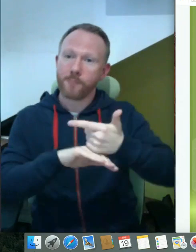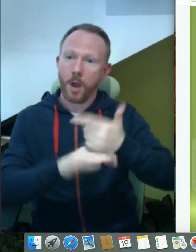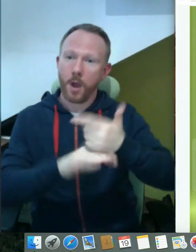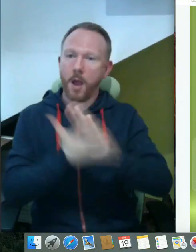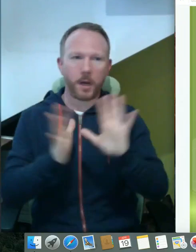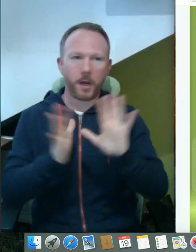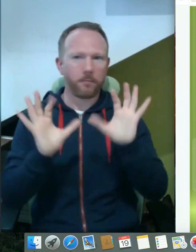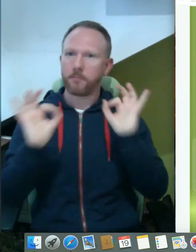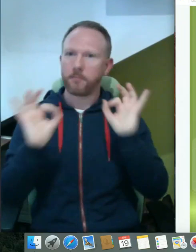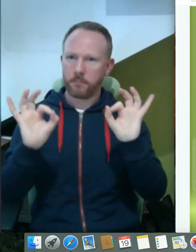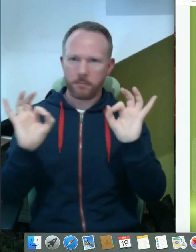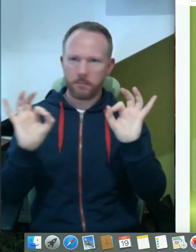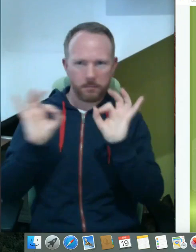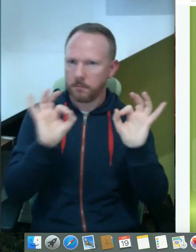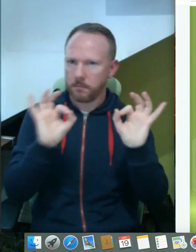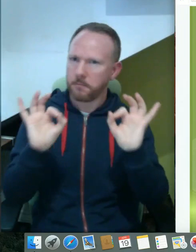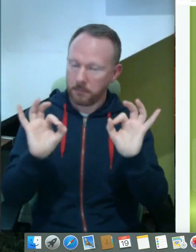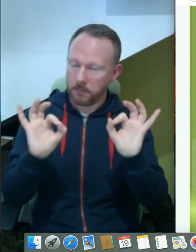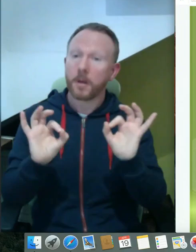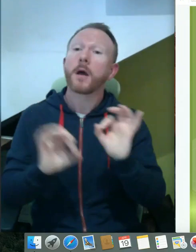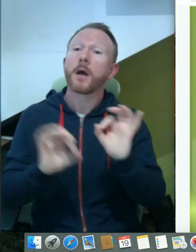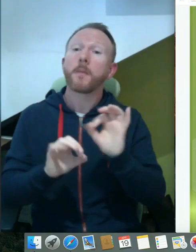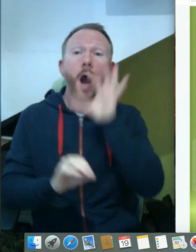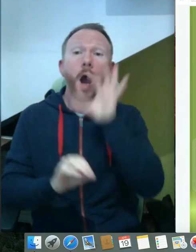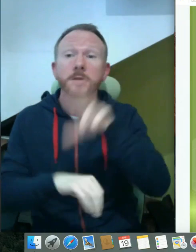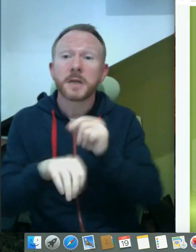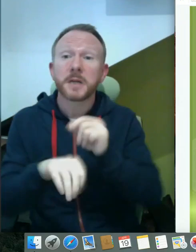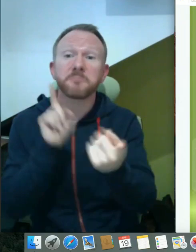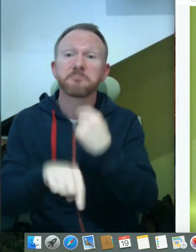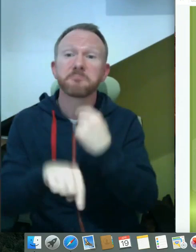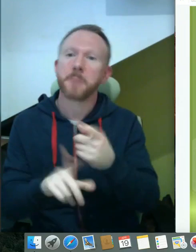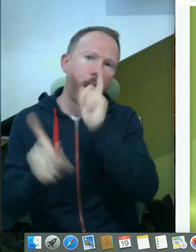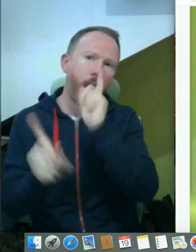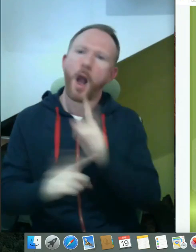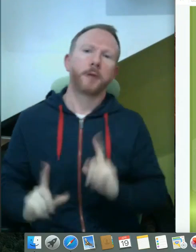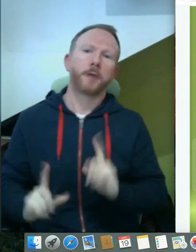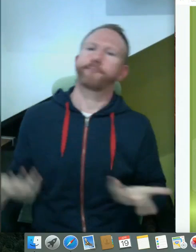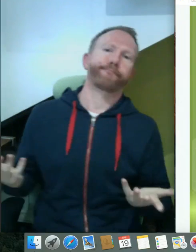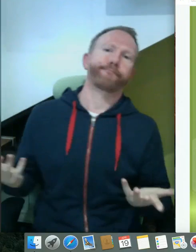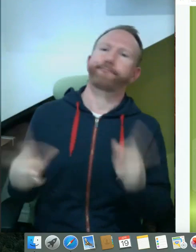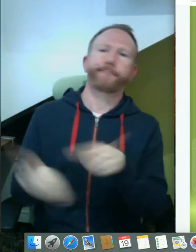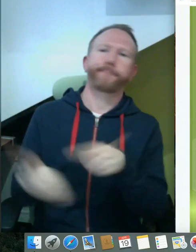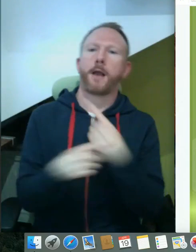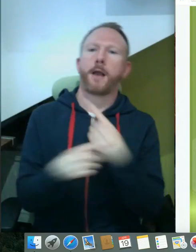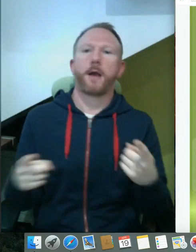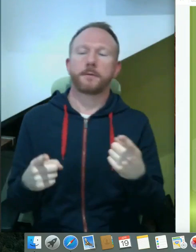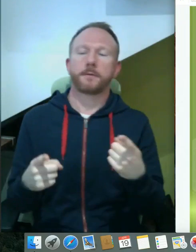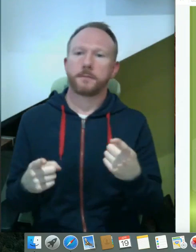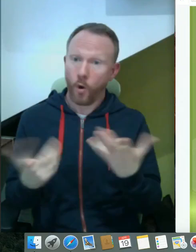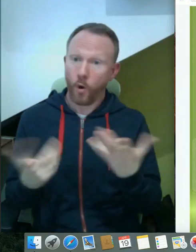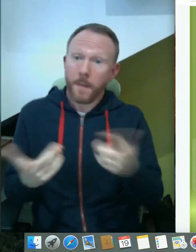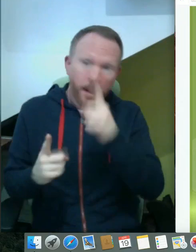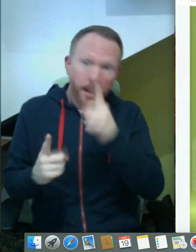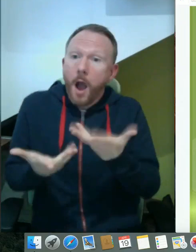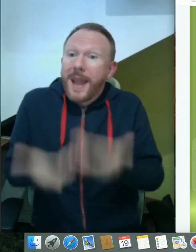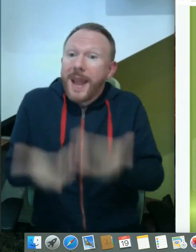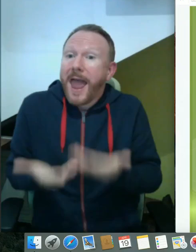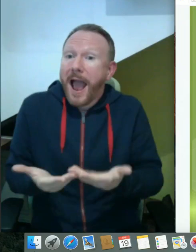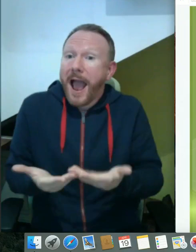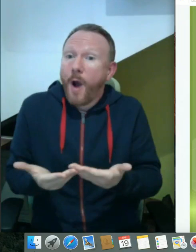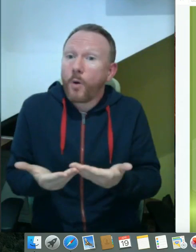Often officers will tell you it's not possible, and it certainly might not be immediately possible, but it certainly is not